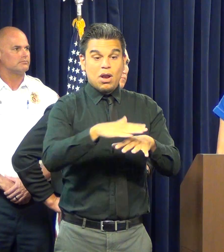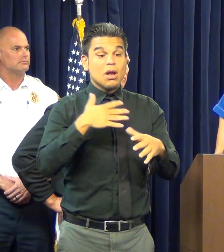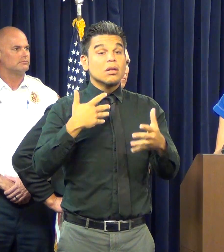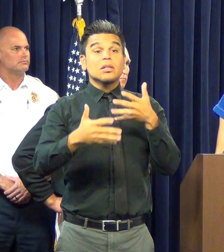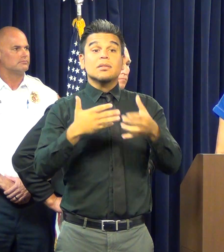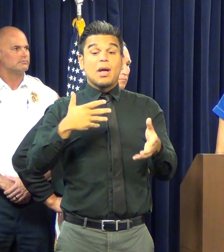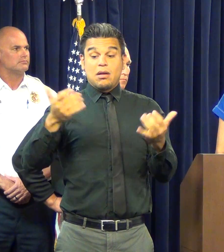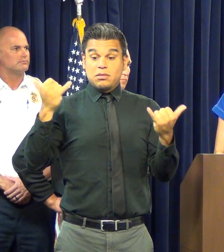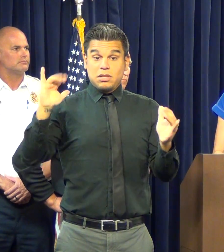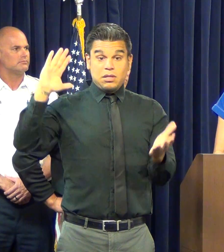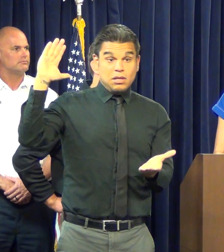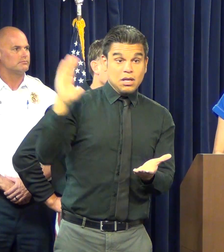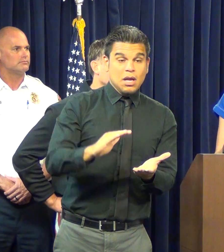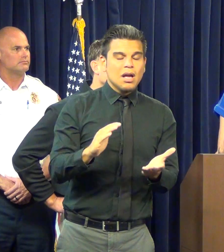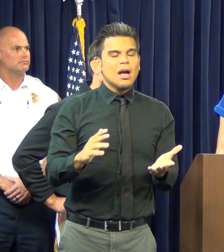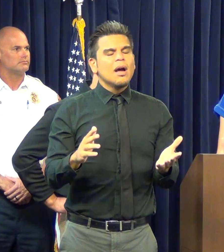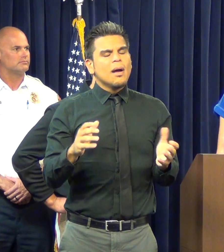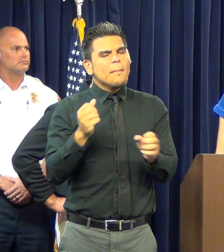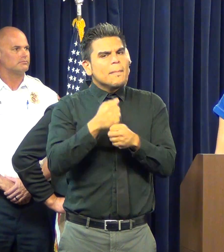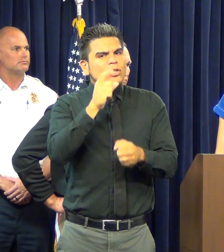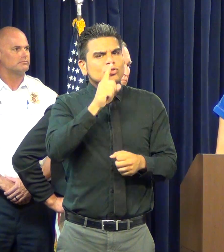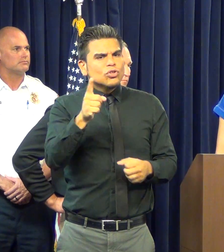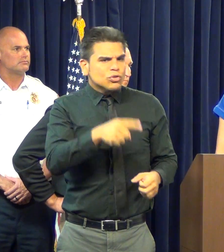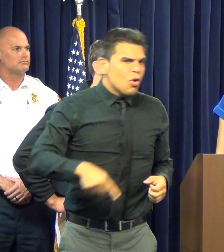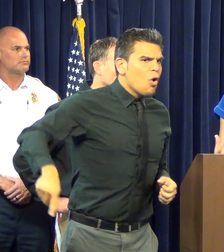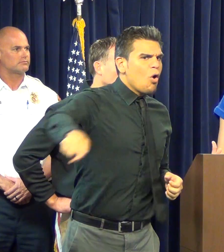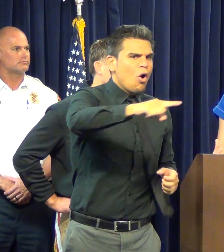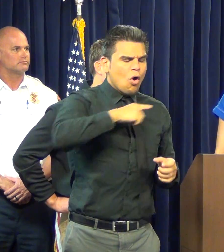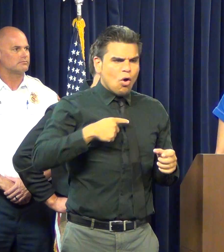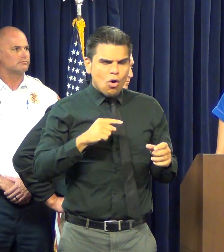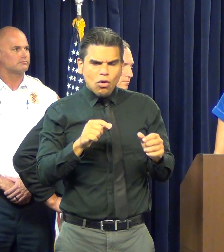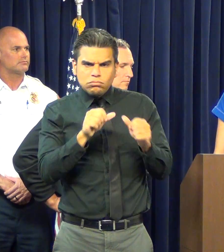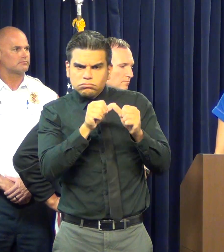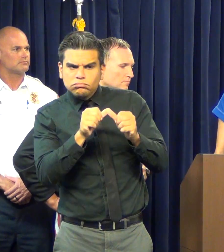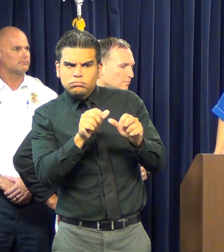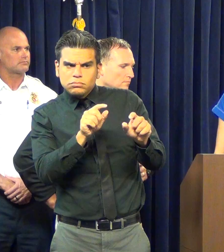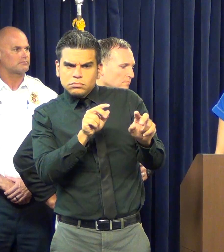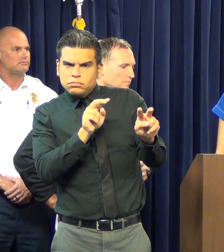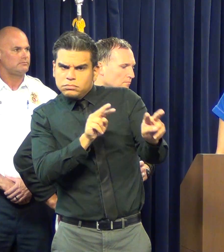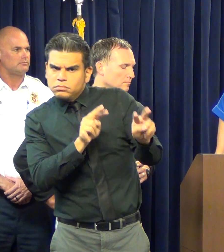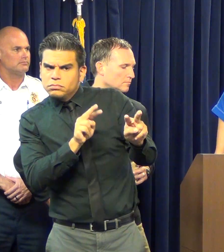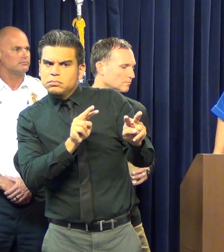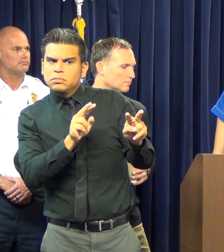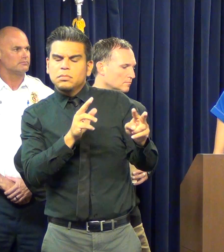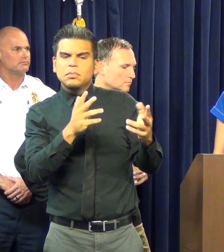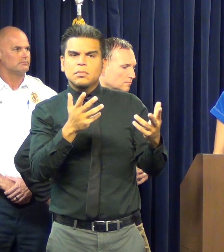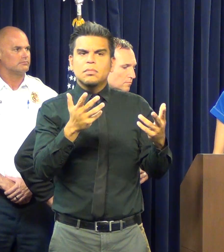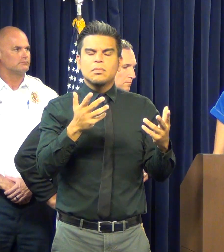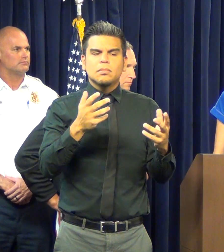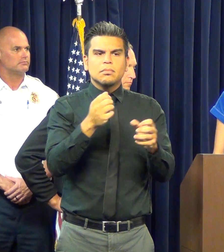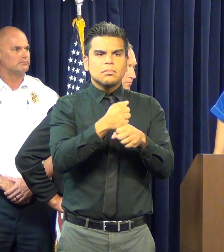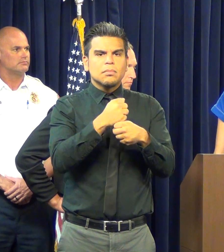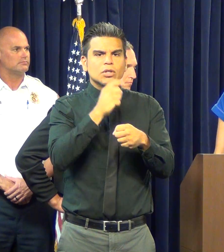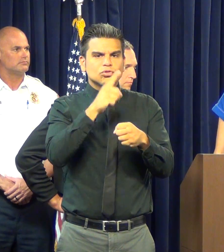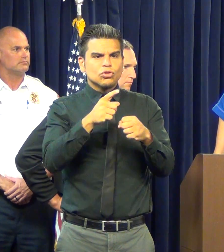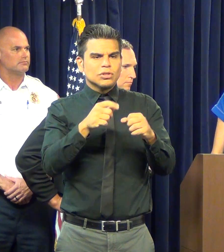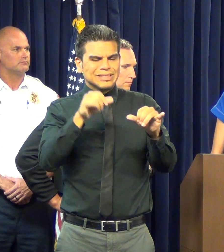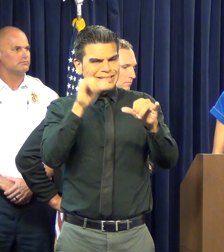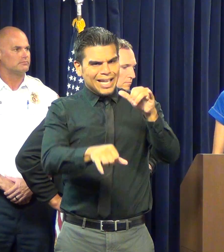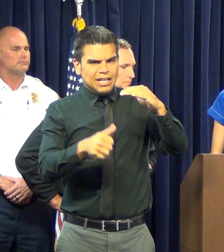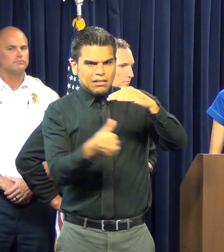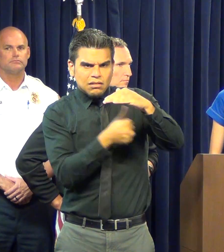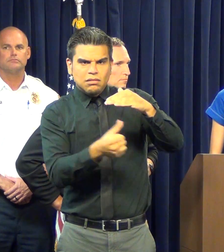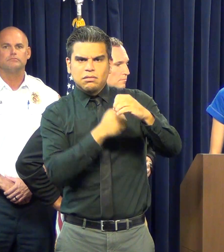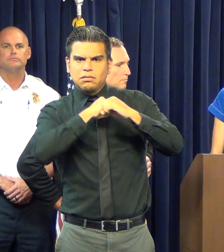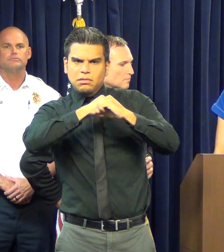down, let's still remain vigilant and continue out where we've sought shelter and continue to stay there to ride out